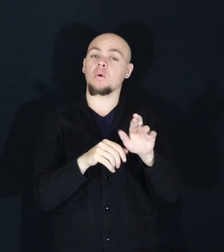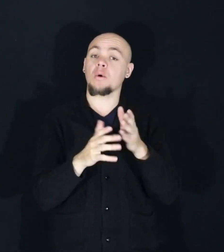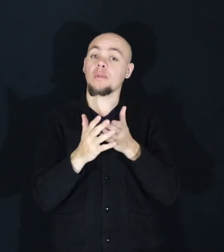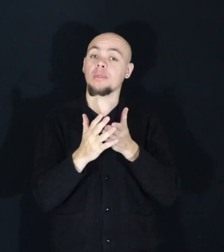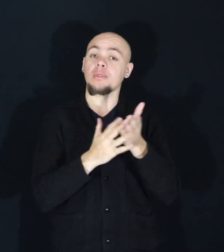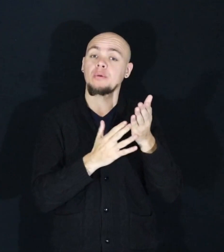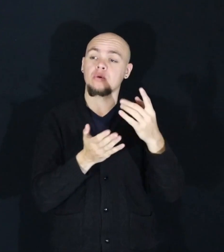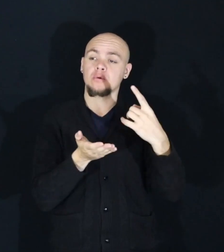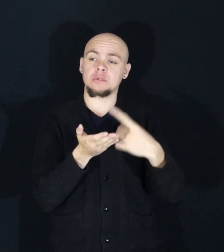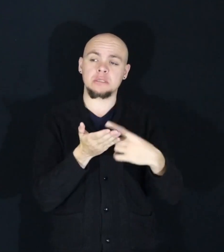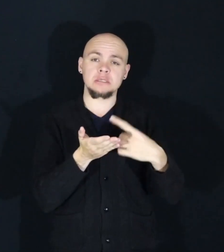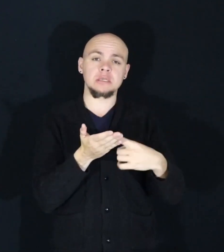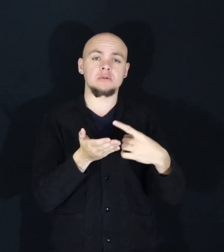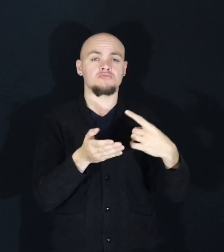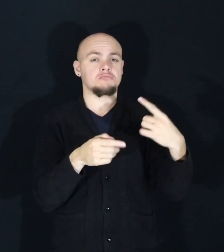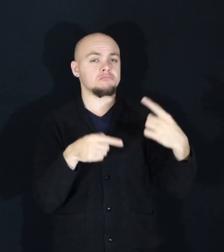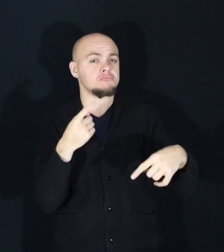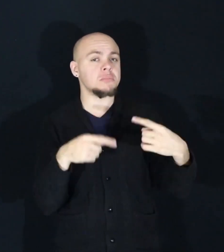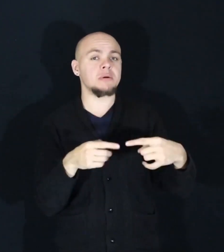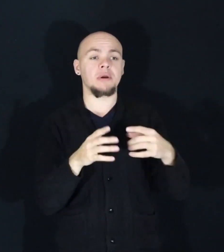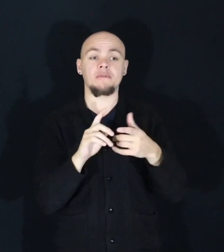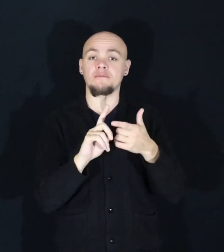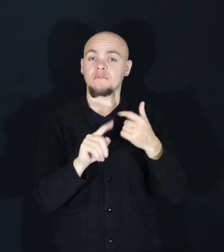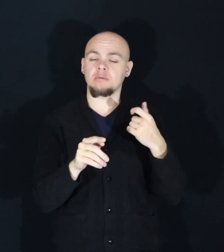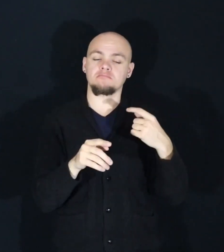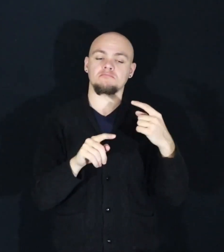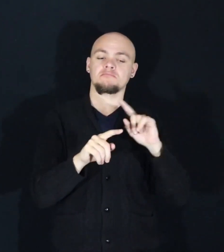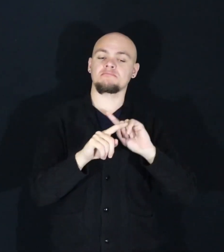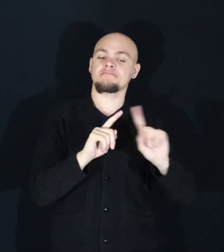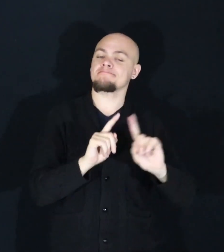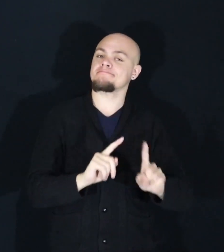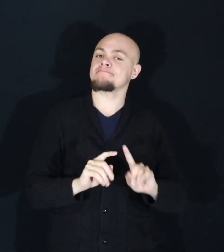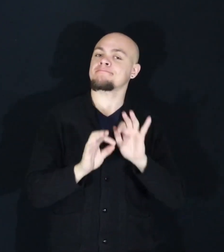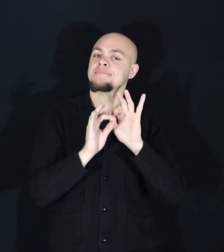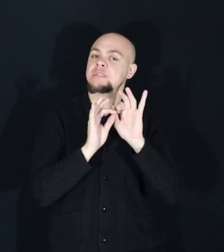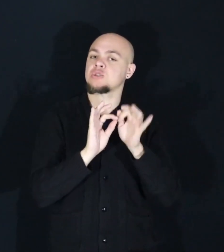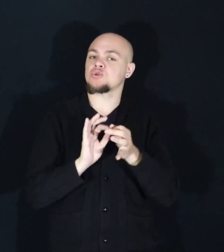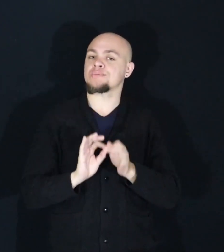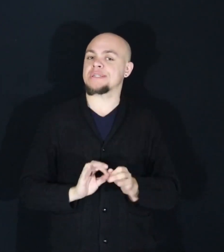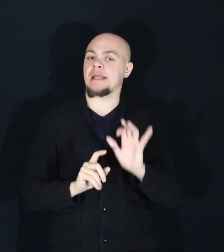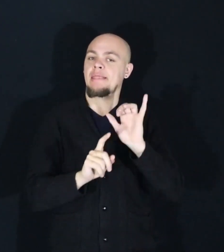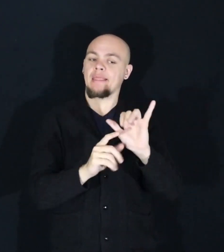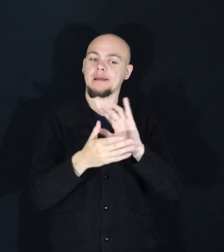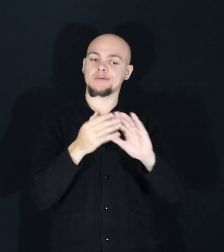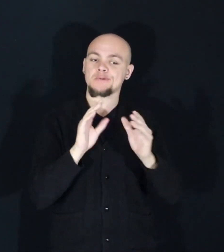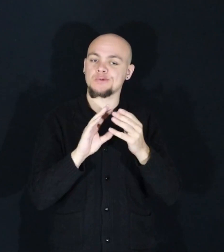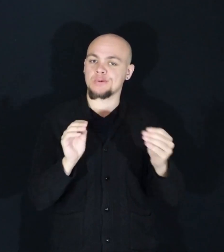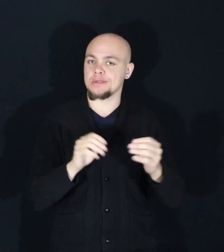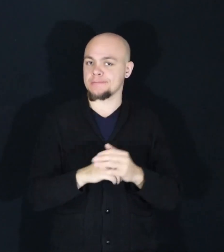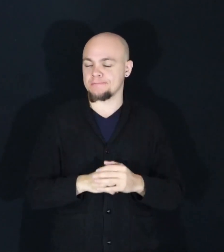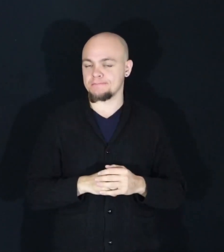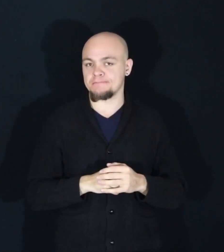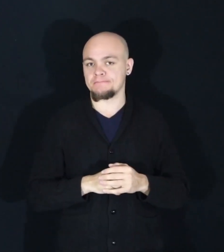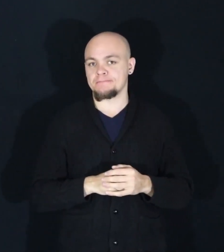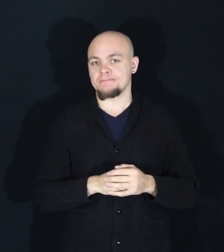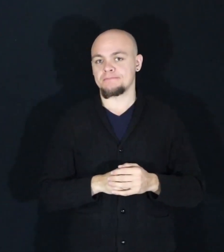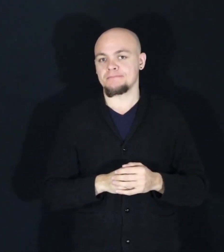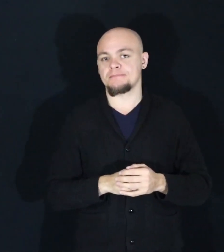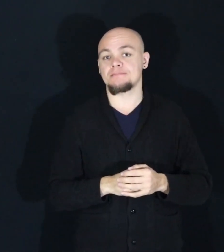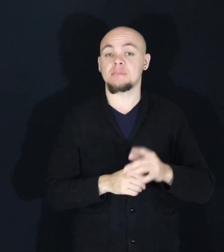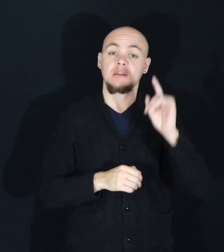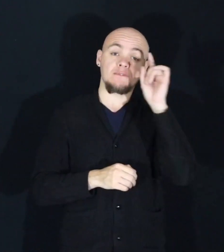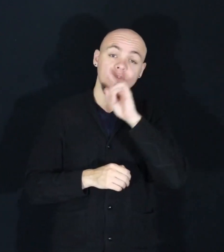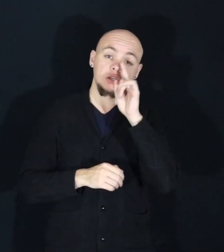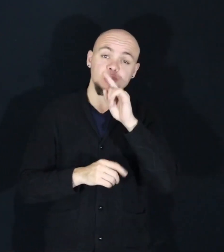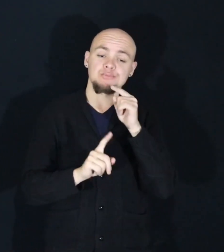the discussions and debates that arise from different interpretations of fictional book, movie, or series. Fiction can be a